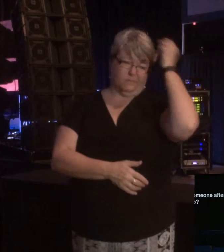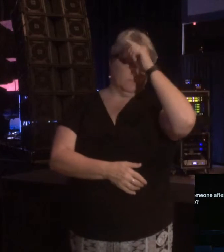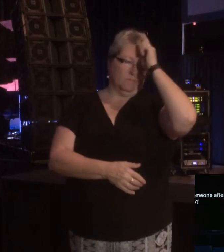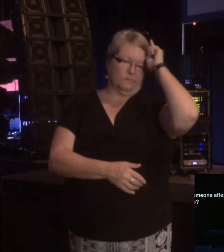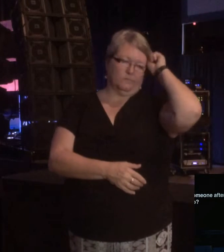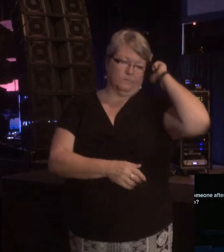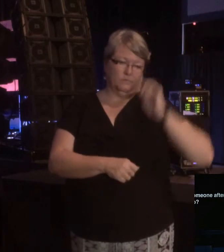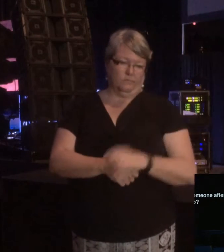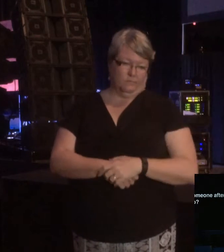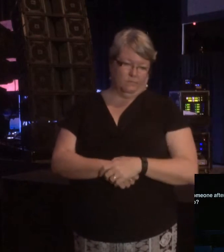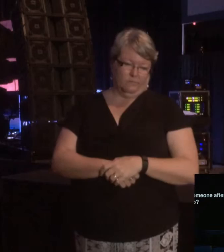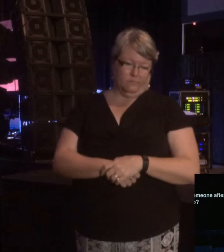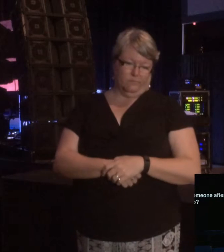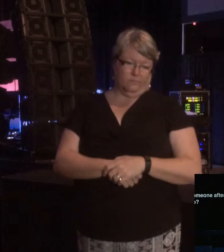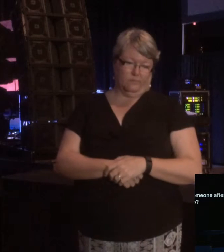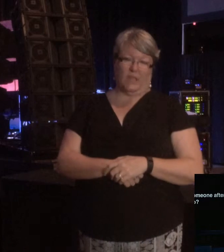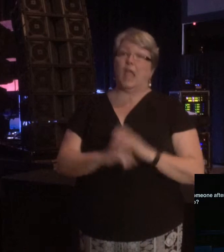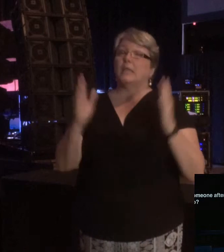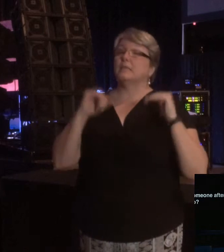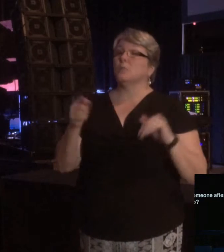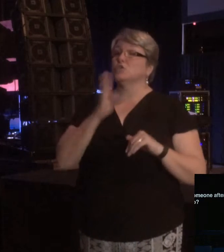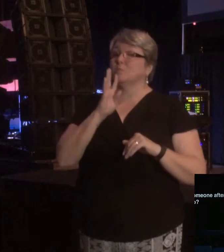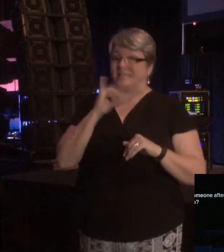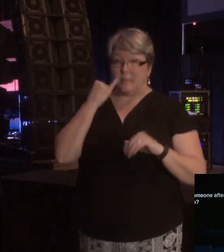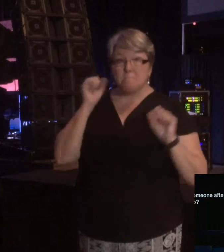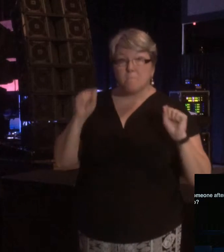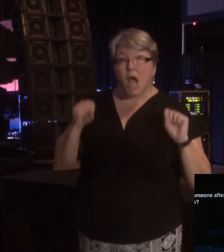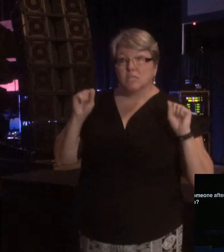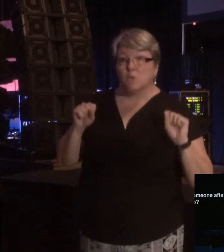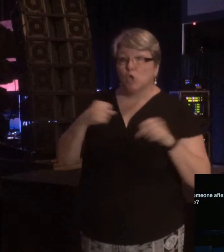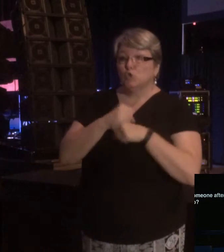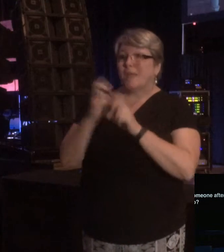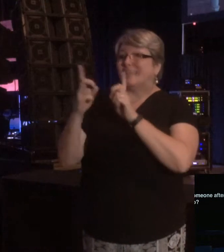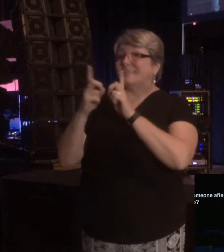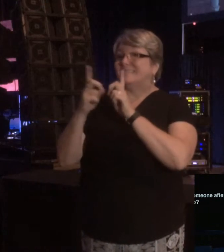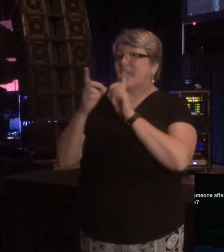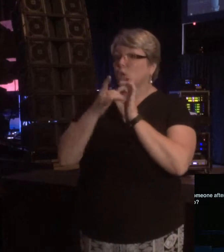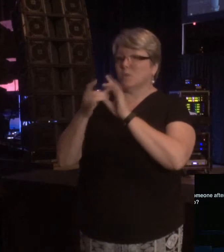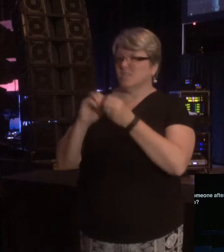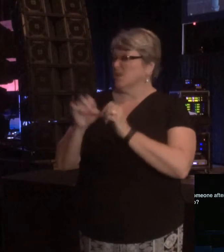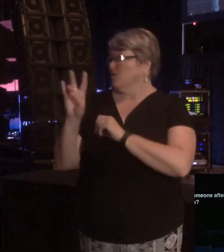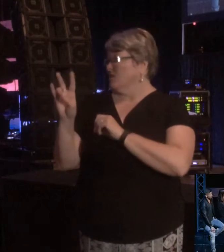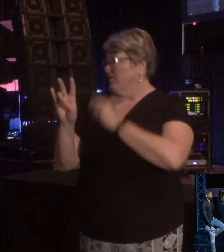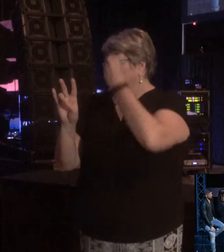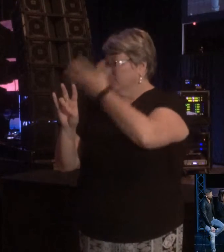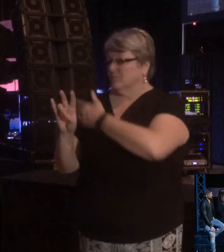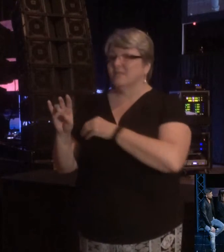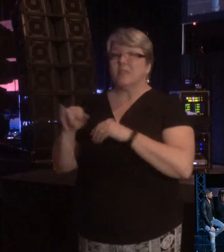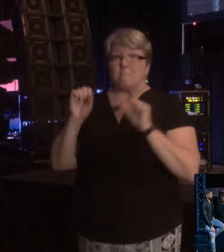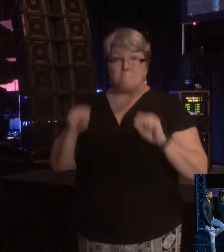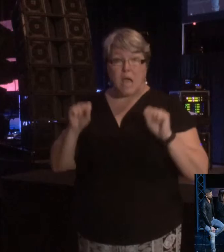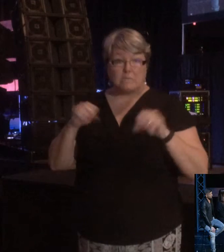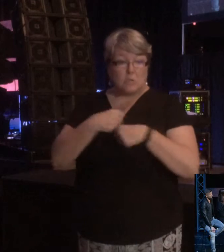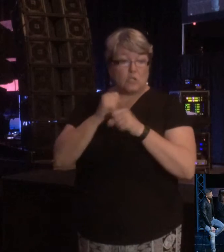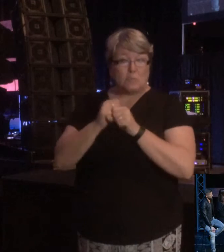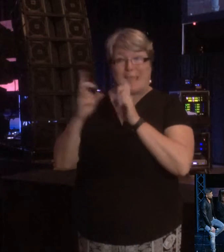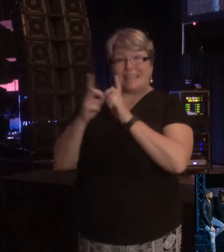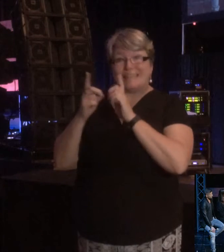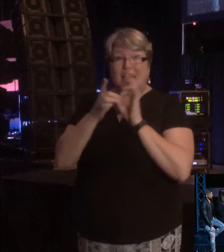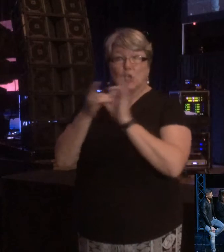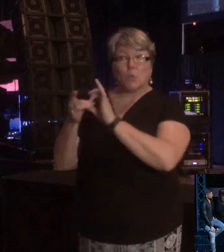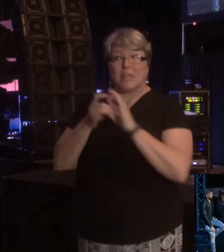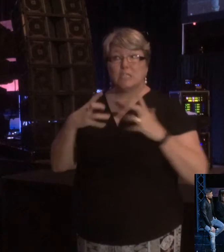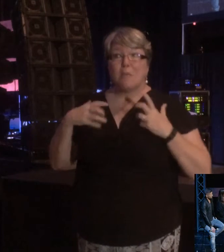I understand it, and it makes perfect sense. But what I want you to hear me say